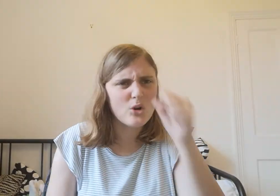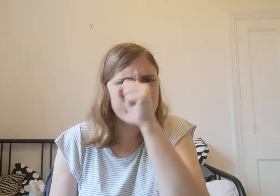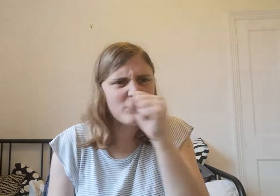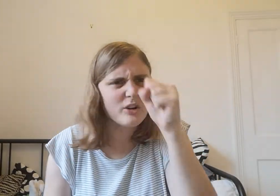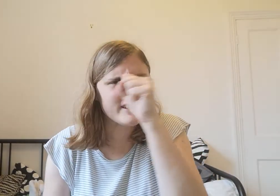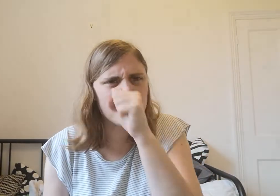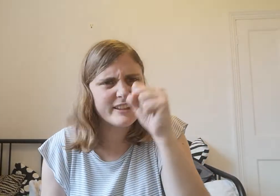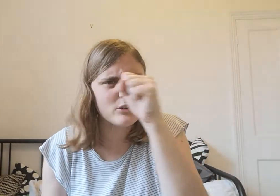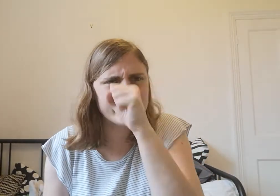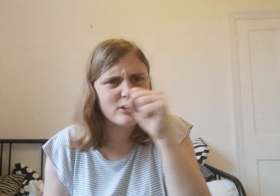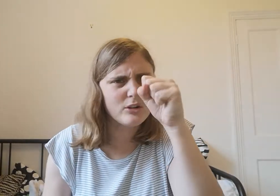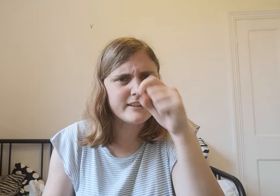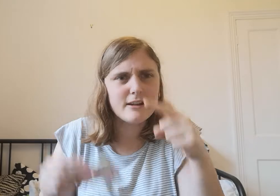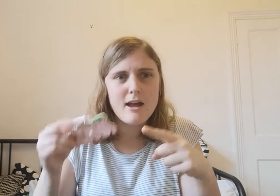Oink, oink, oink, oink, oink.